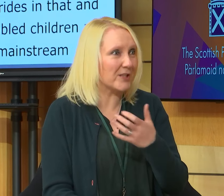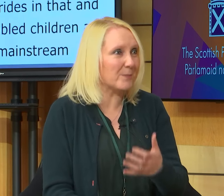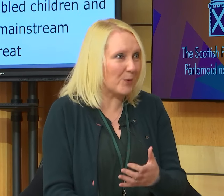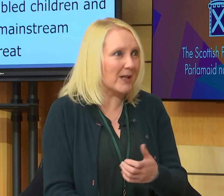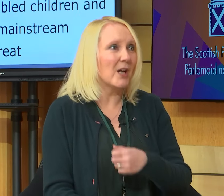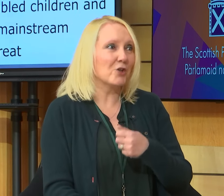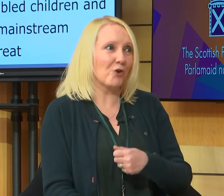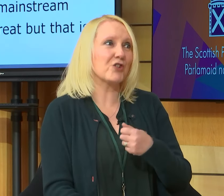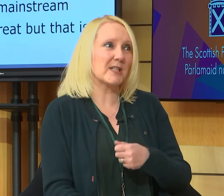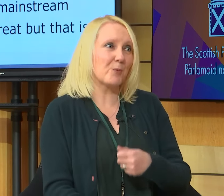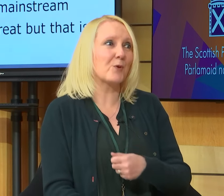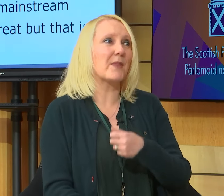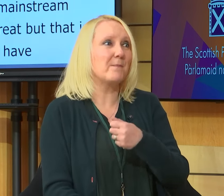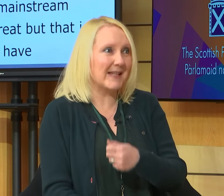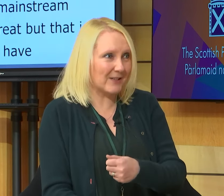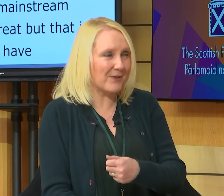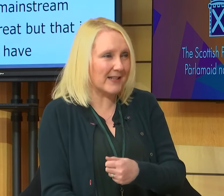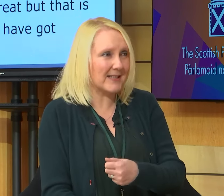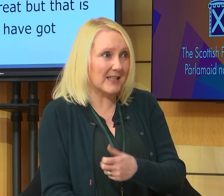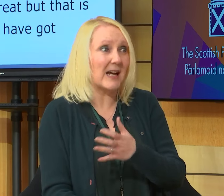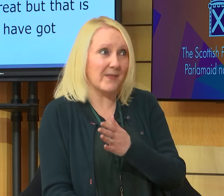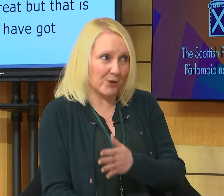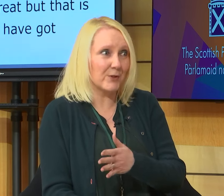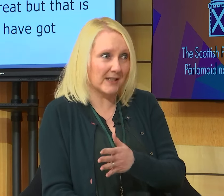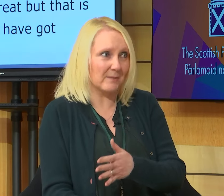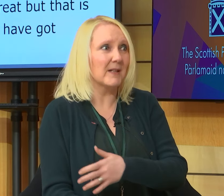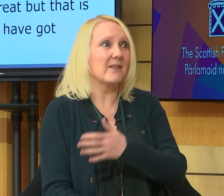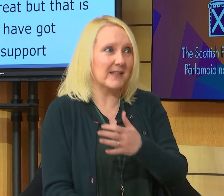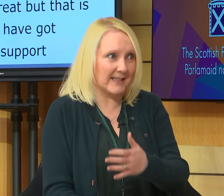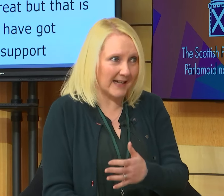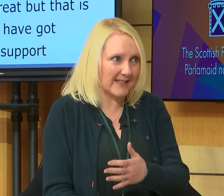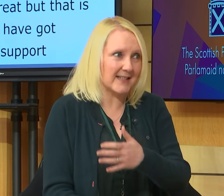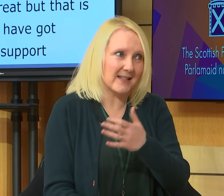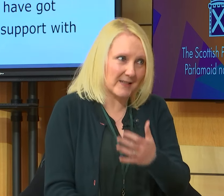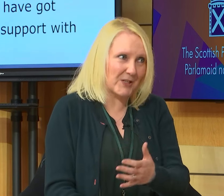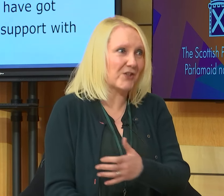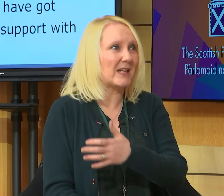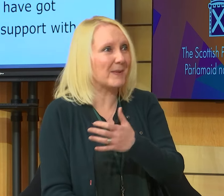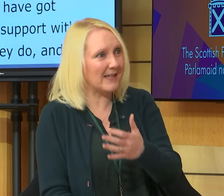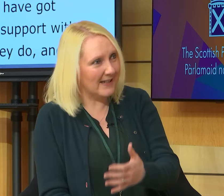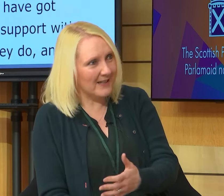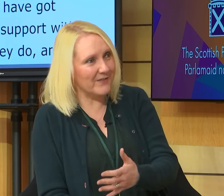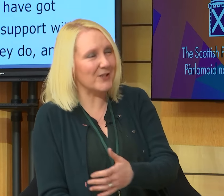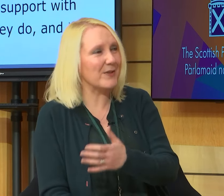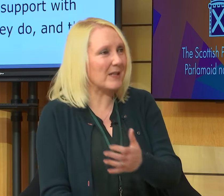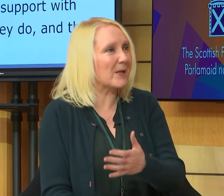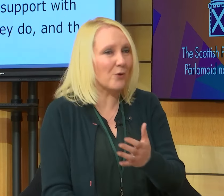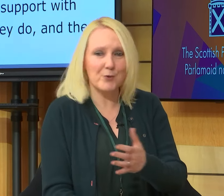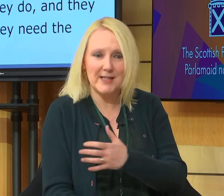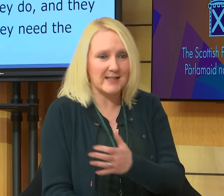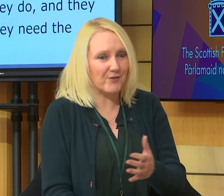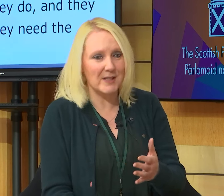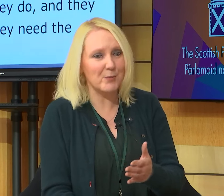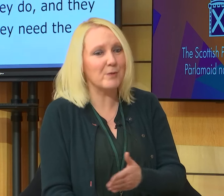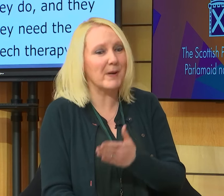if they've got support, not just support with the medical things they need, and they do need them. They need the access to the speech therapy, the physiotherapy, and all